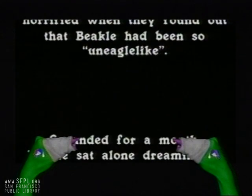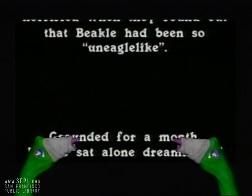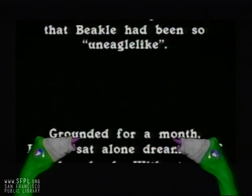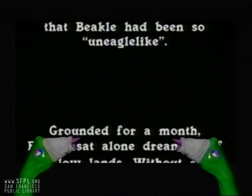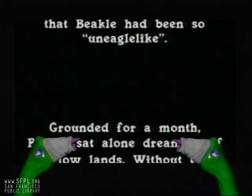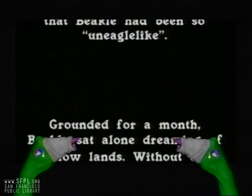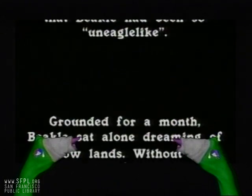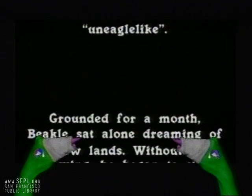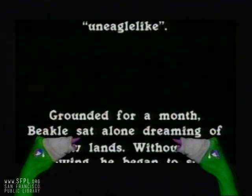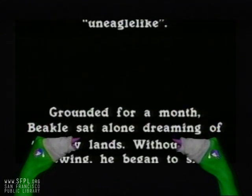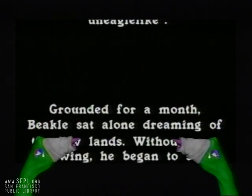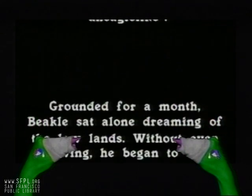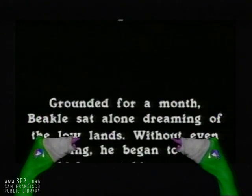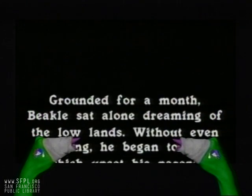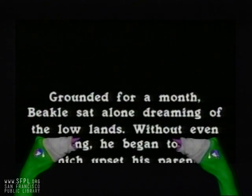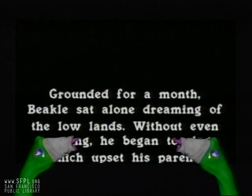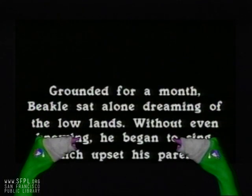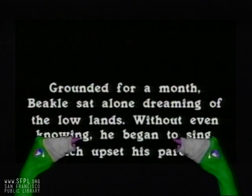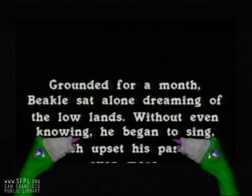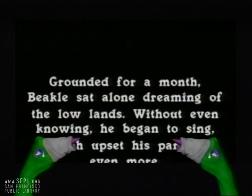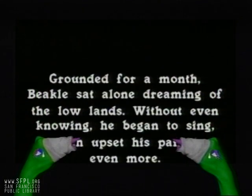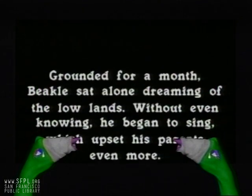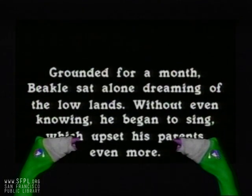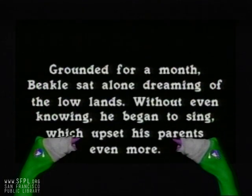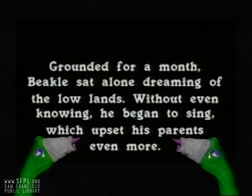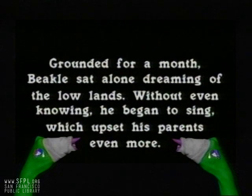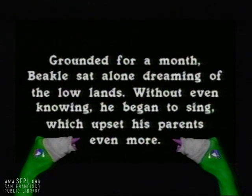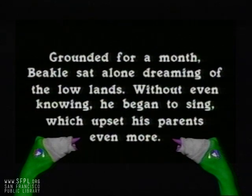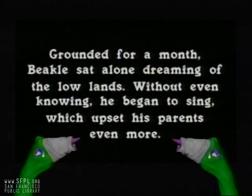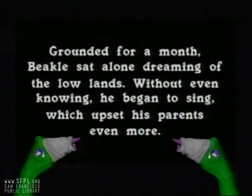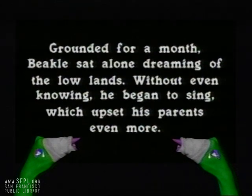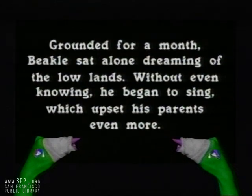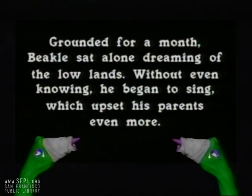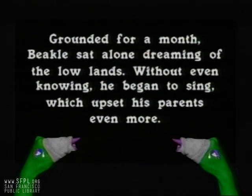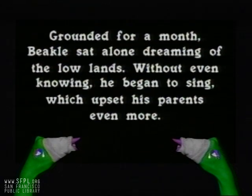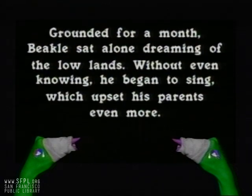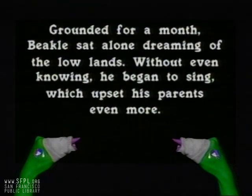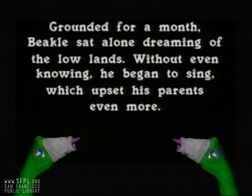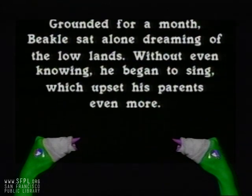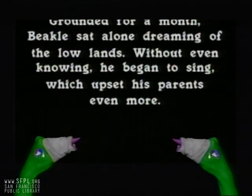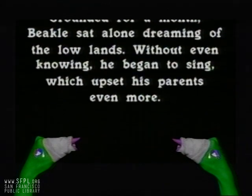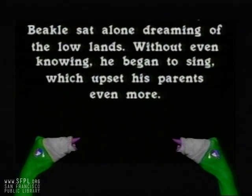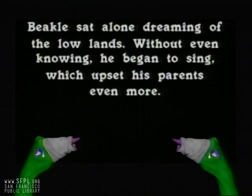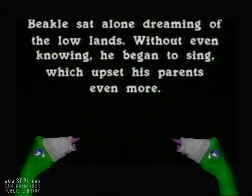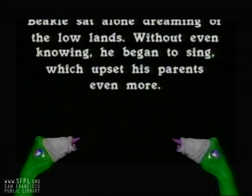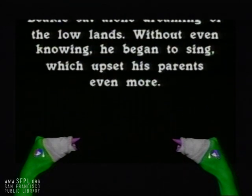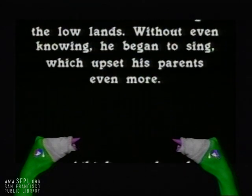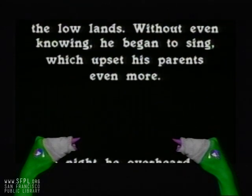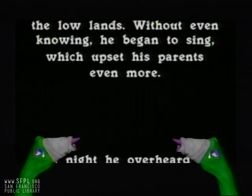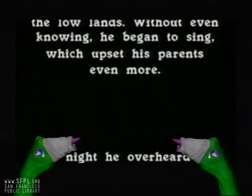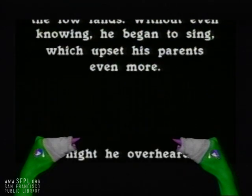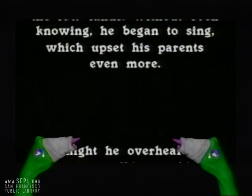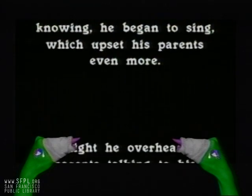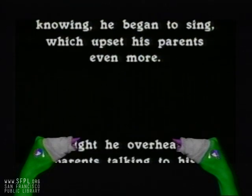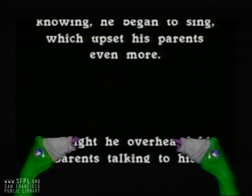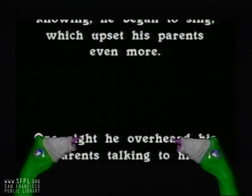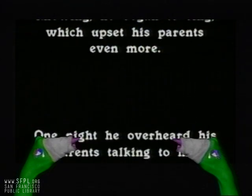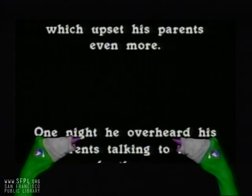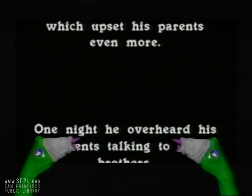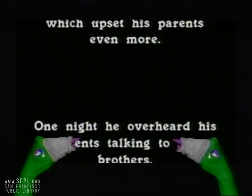for a month, Beagle sat alone, dreaming of the lowlands. Without even knowing, he'd begin to sing, which upset his parents even more.